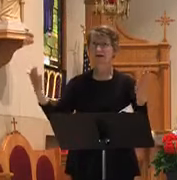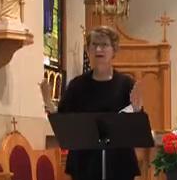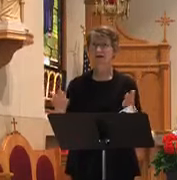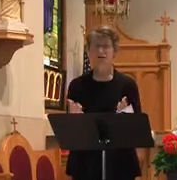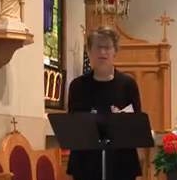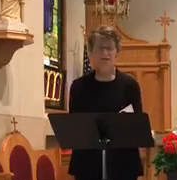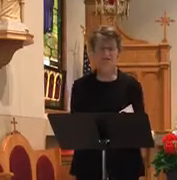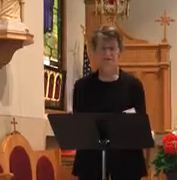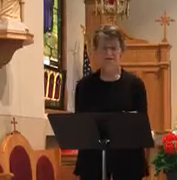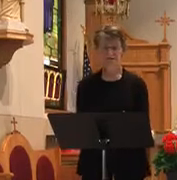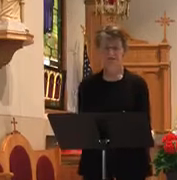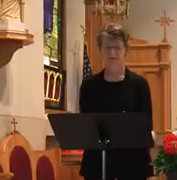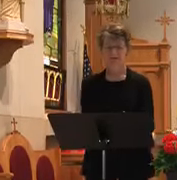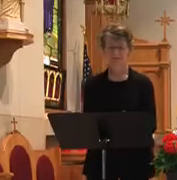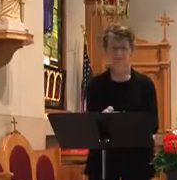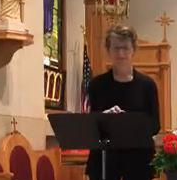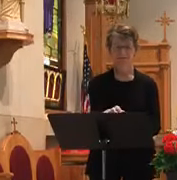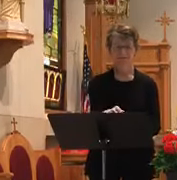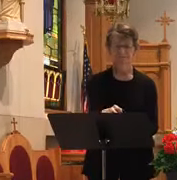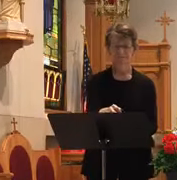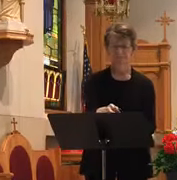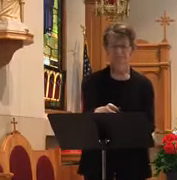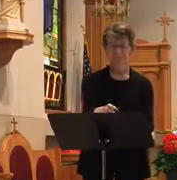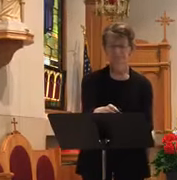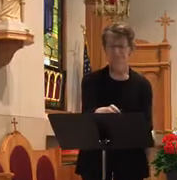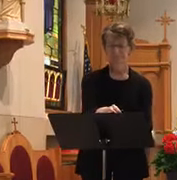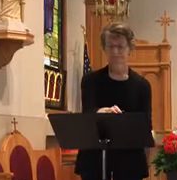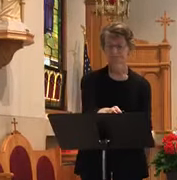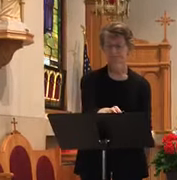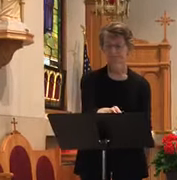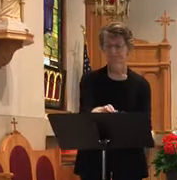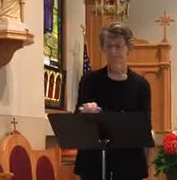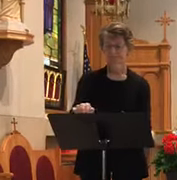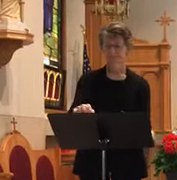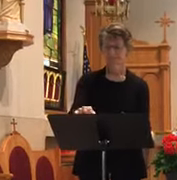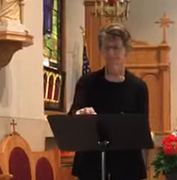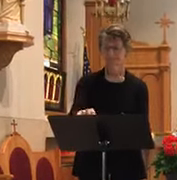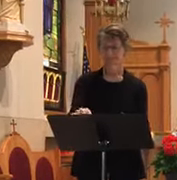Put and may God.